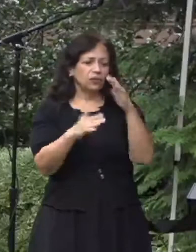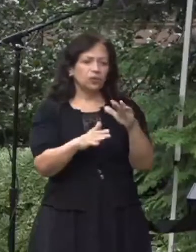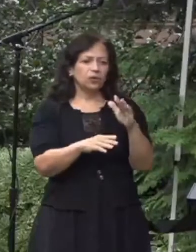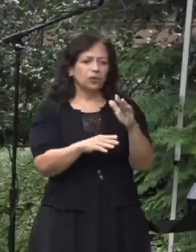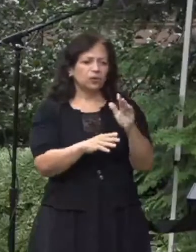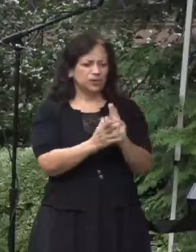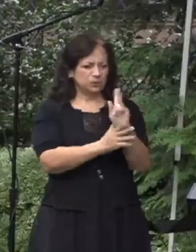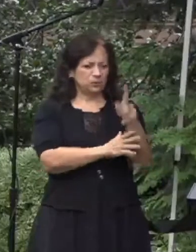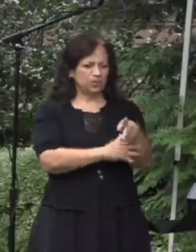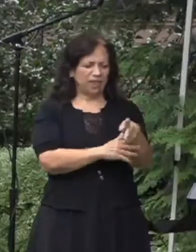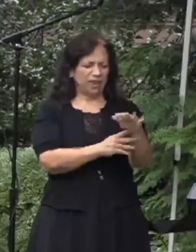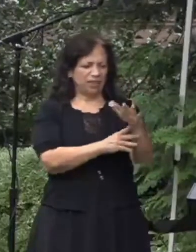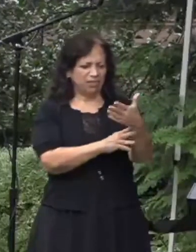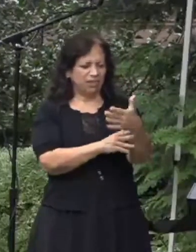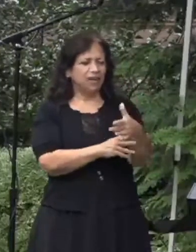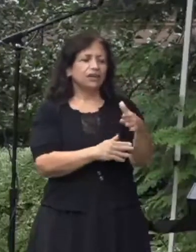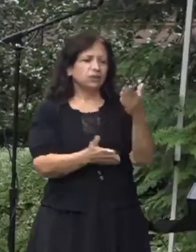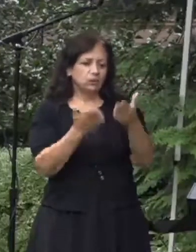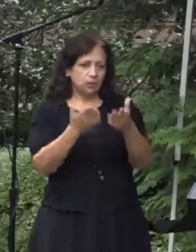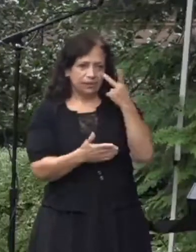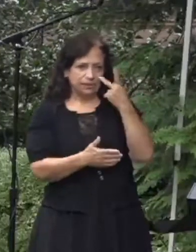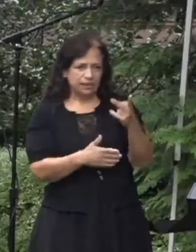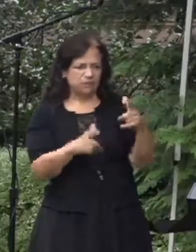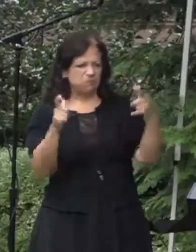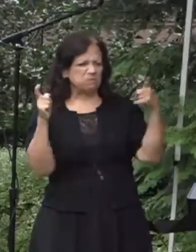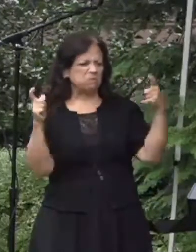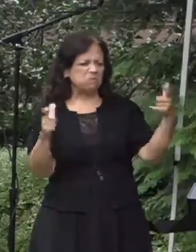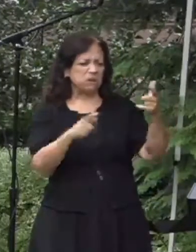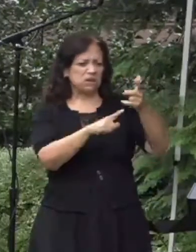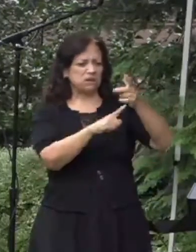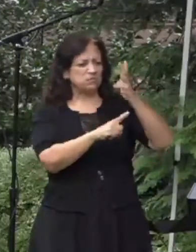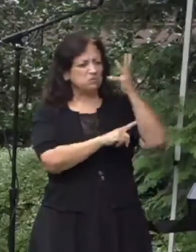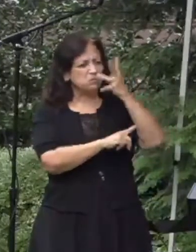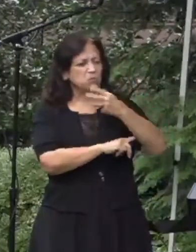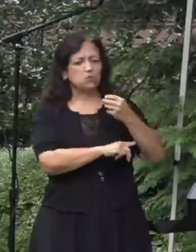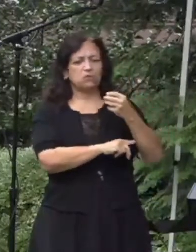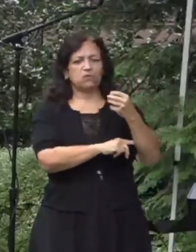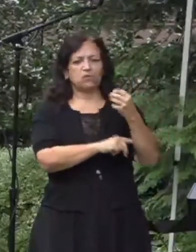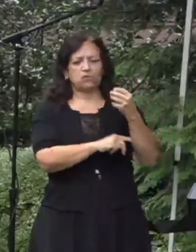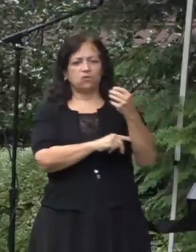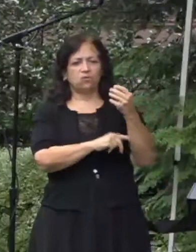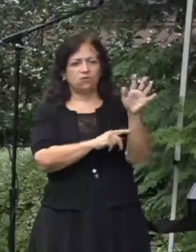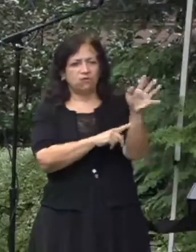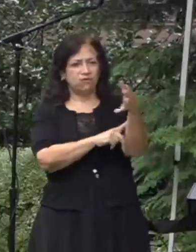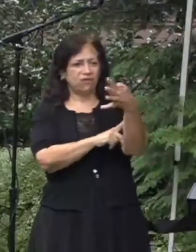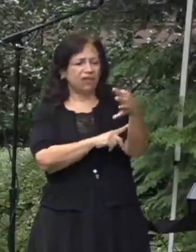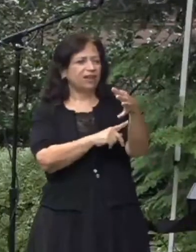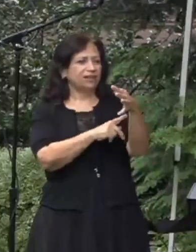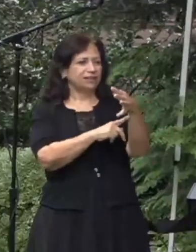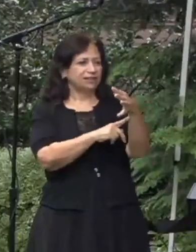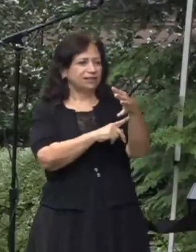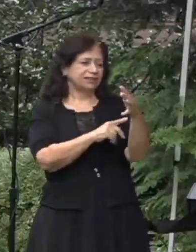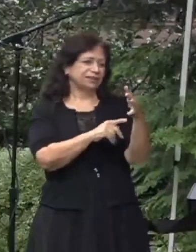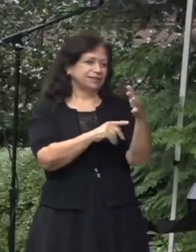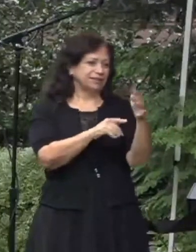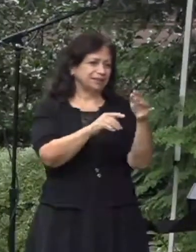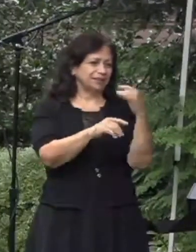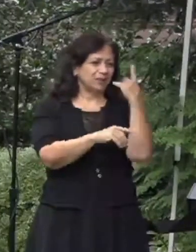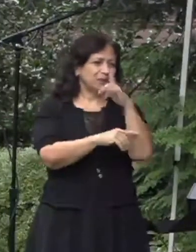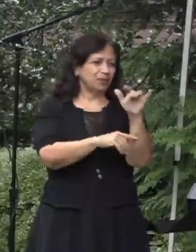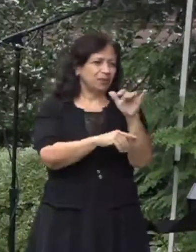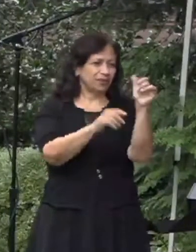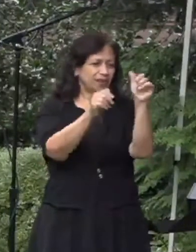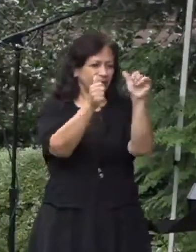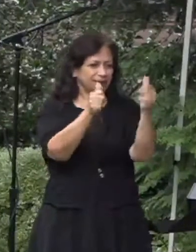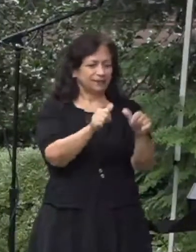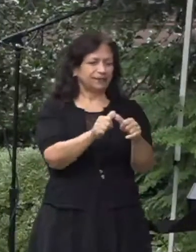you've probably seen one. They have these big, beautiful fan elephant